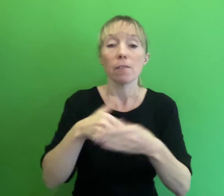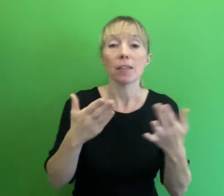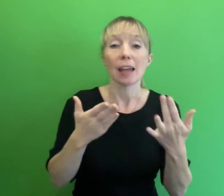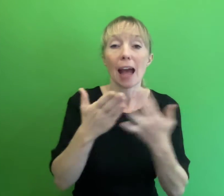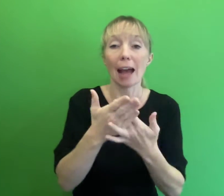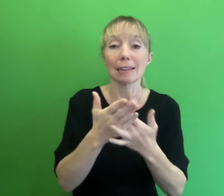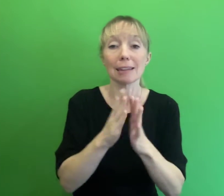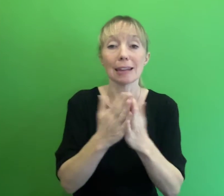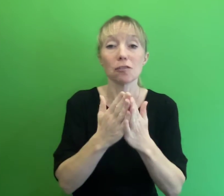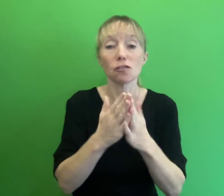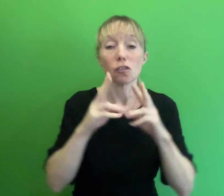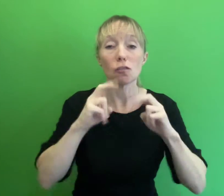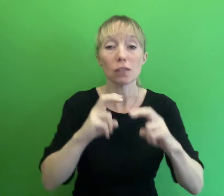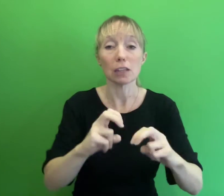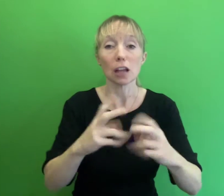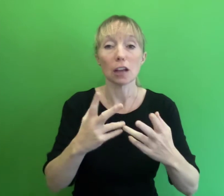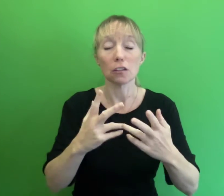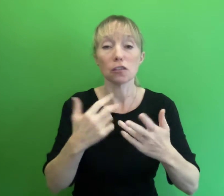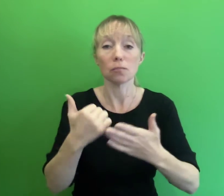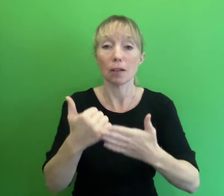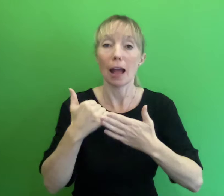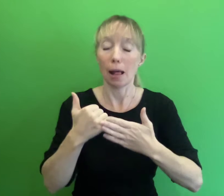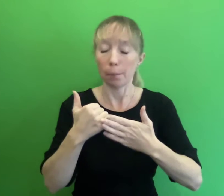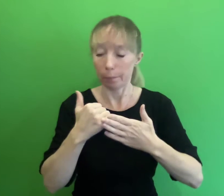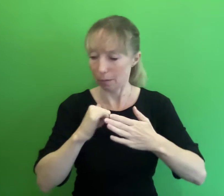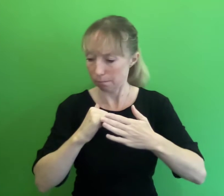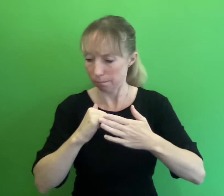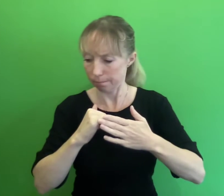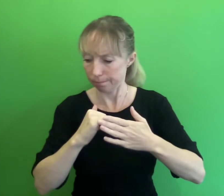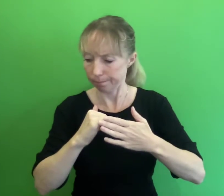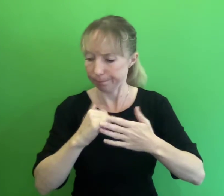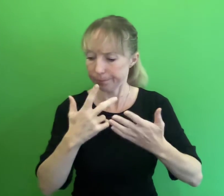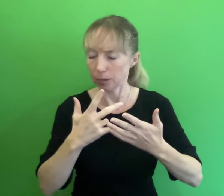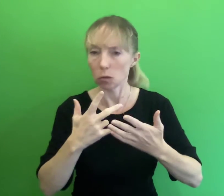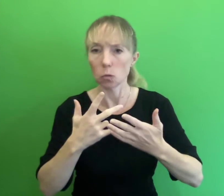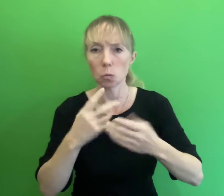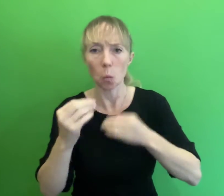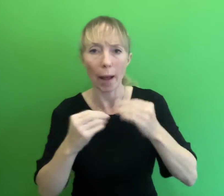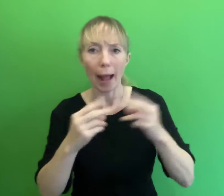helped establish the themes explored in the Access to Literature report.